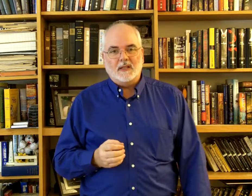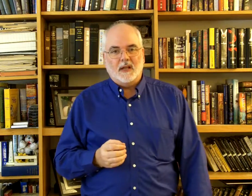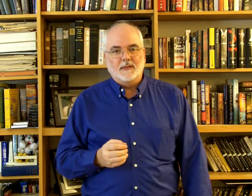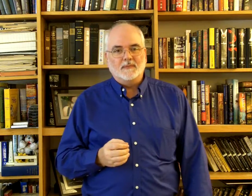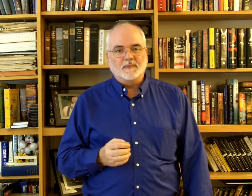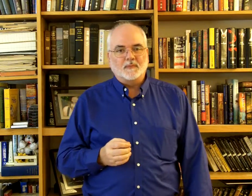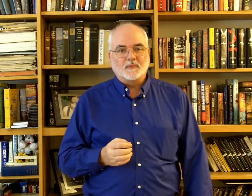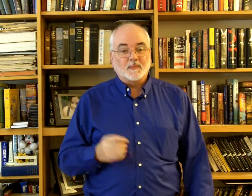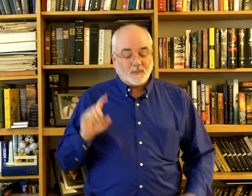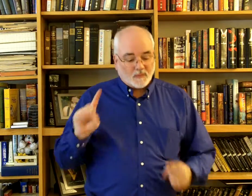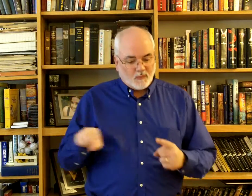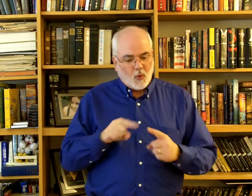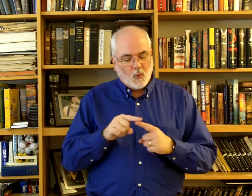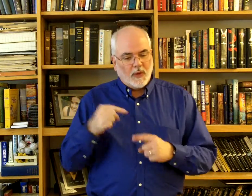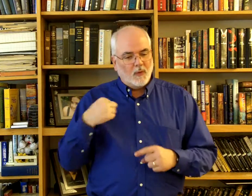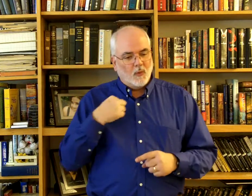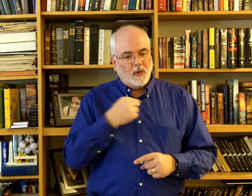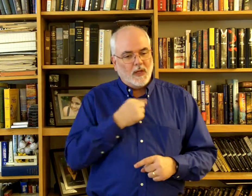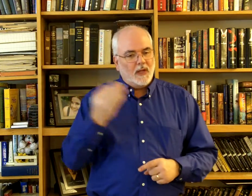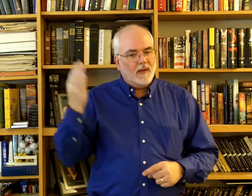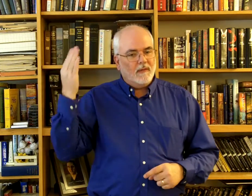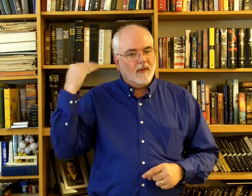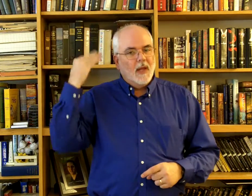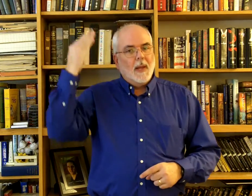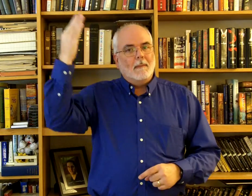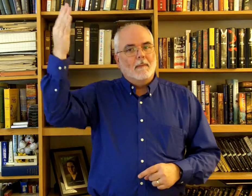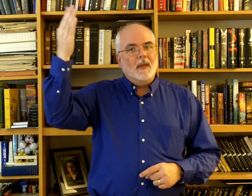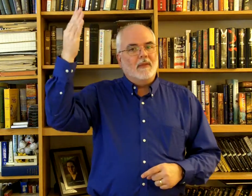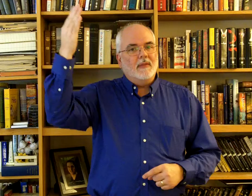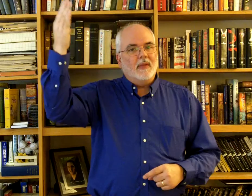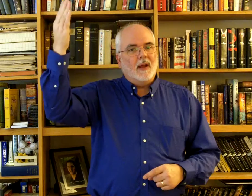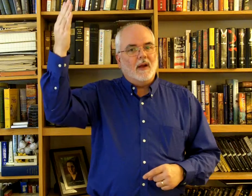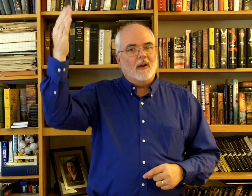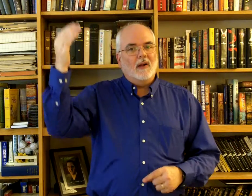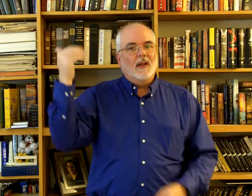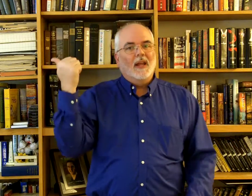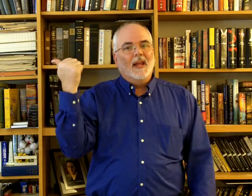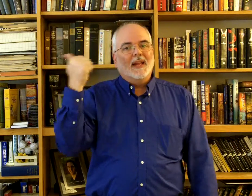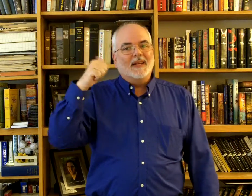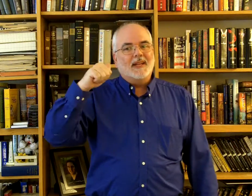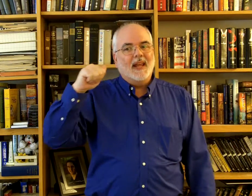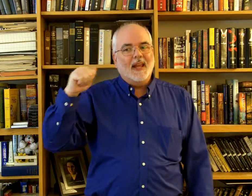it. When we've been there